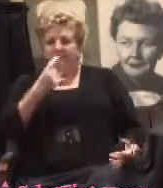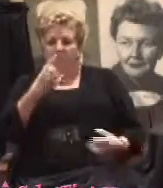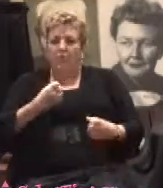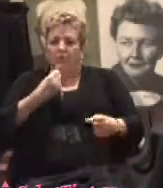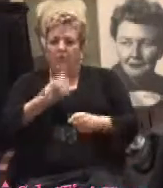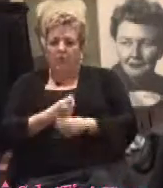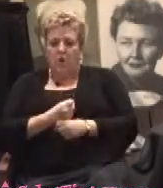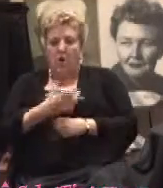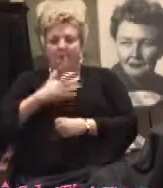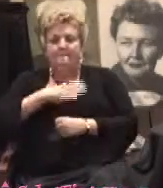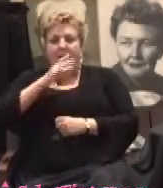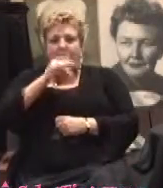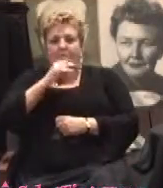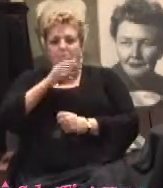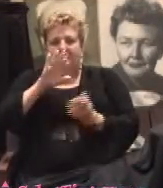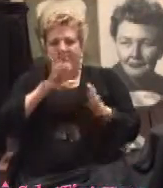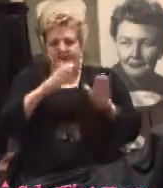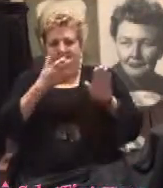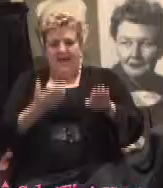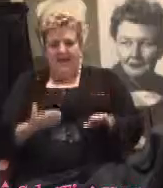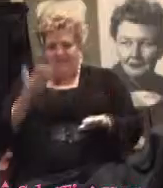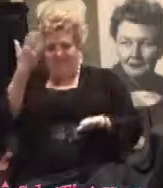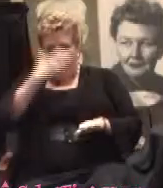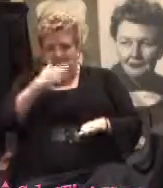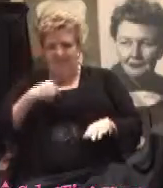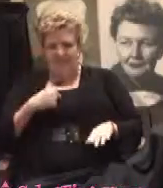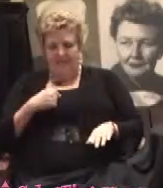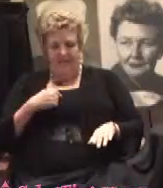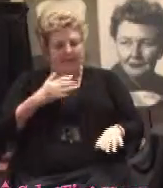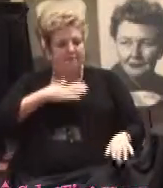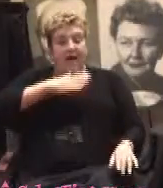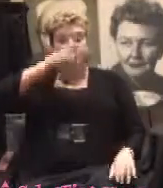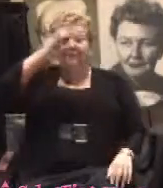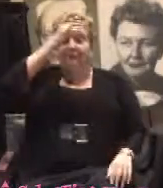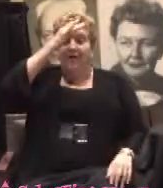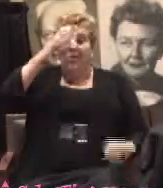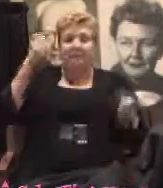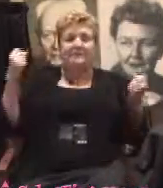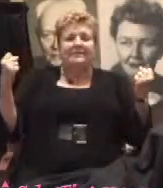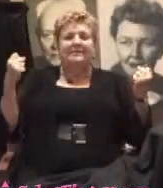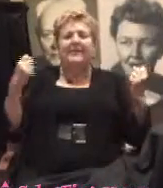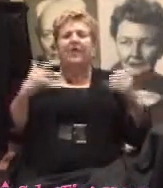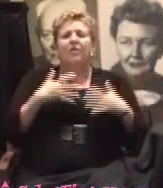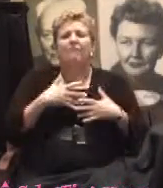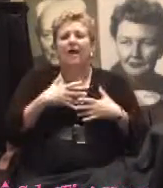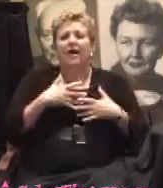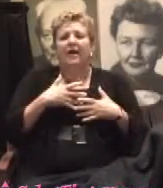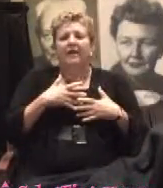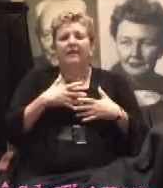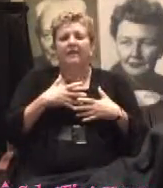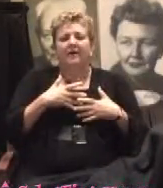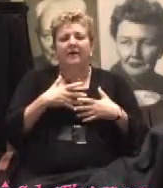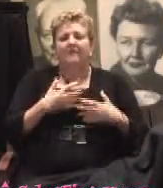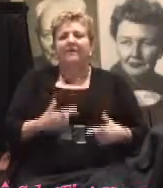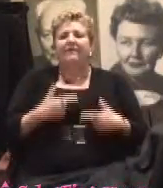dying before my very eyes. And my father was terrified of being without her because he adored her. And I watched my